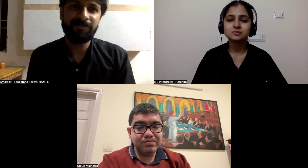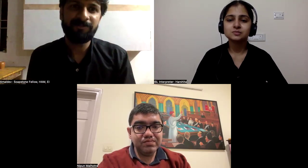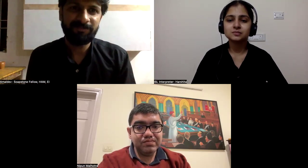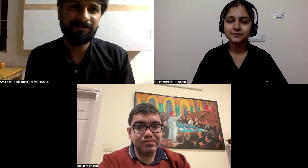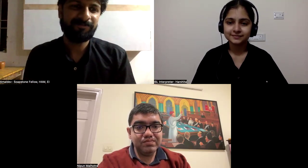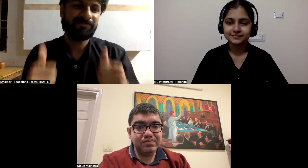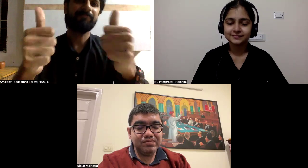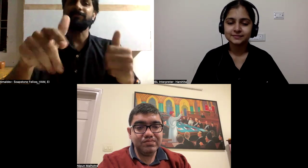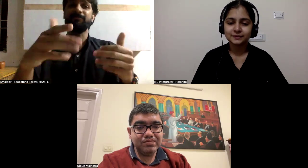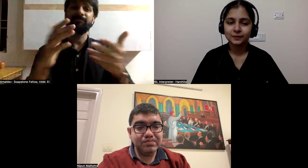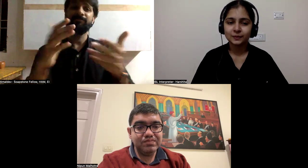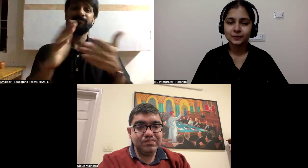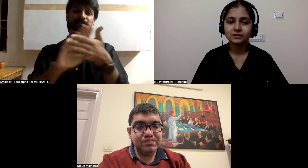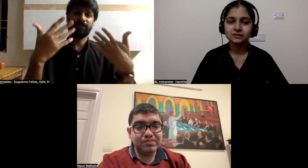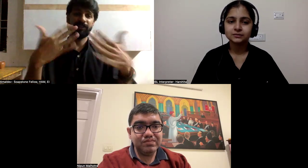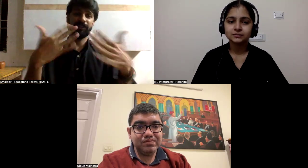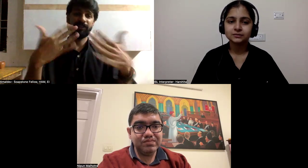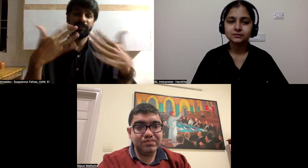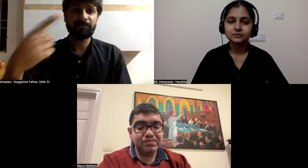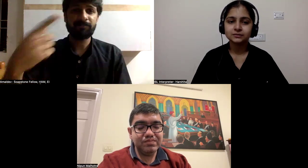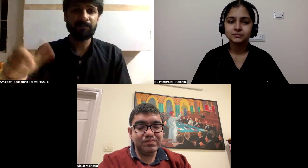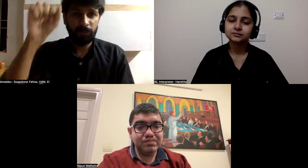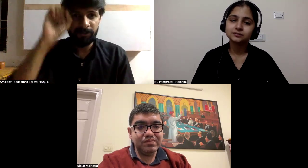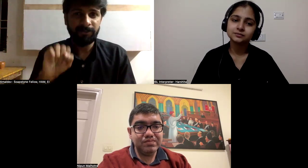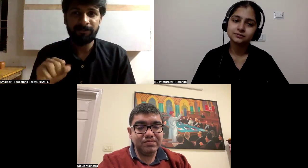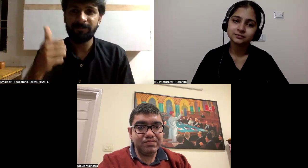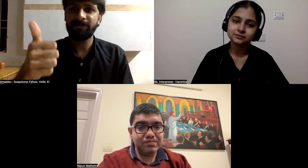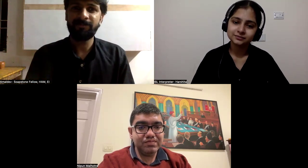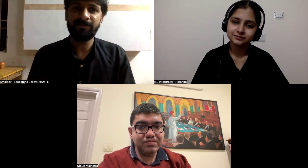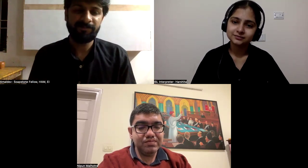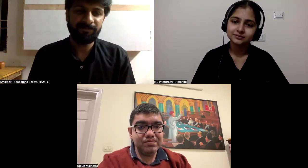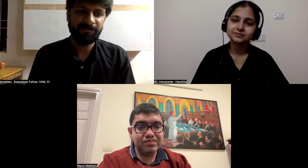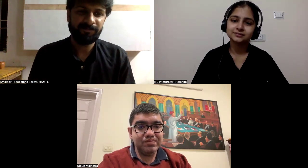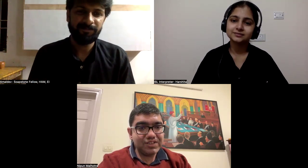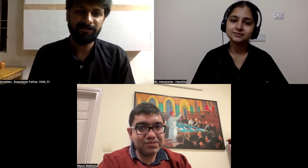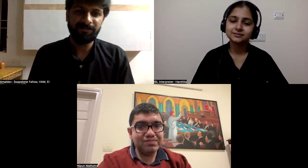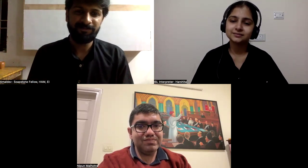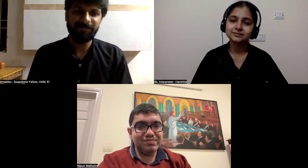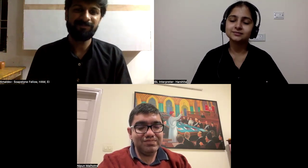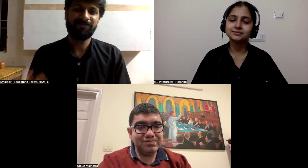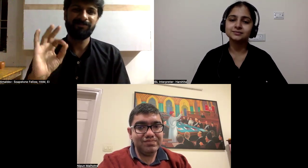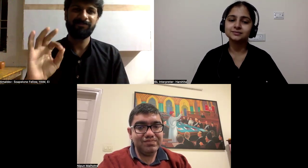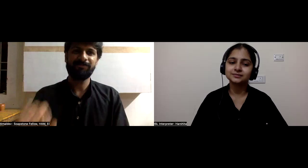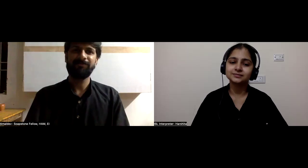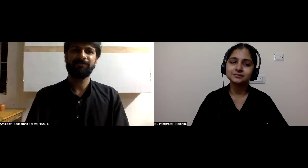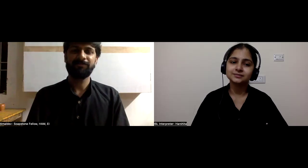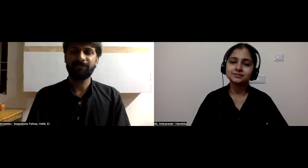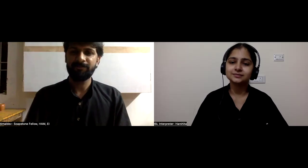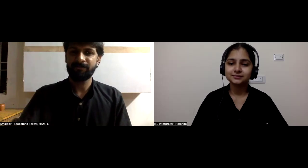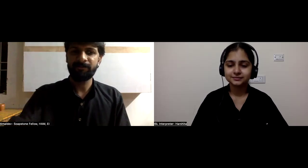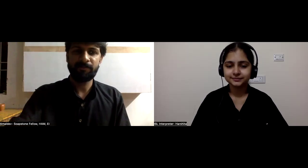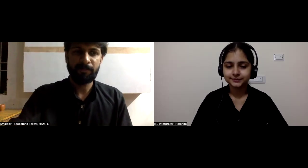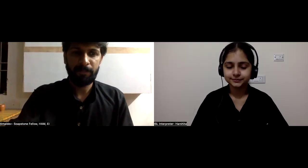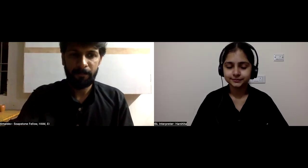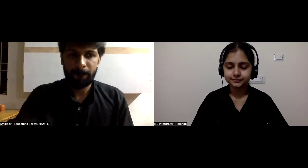things better and see things resolved in the society. So could we have, thank you, Nipun, for that. And